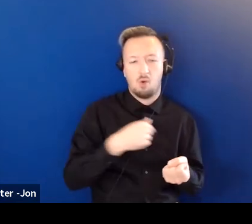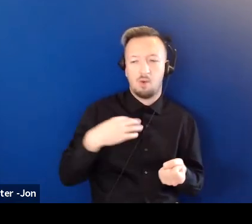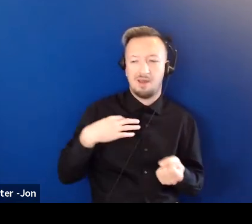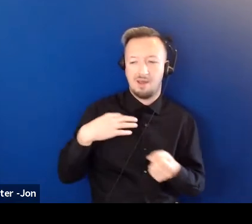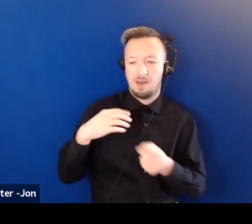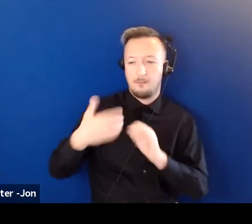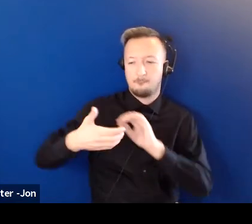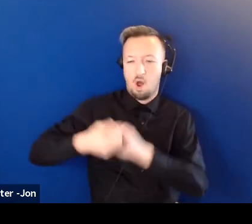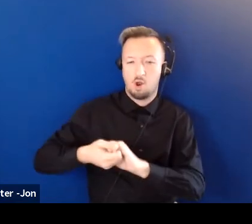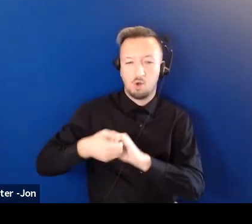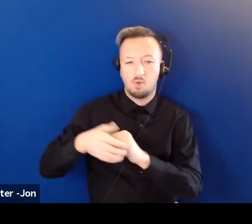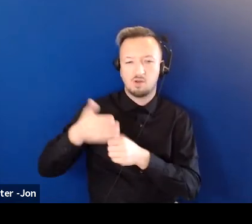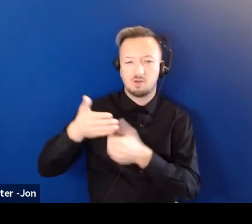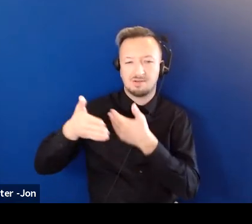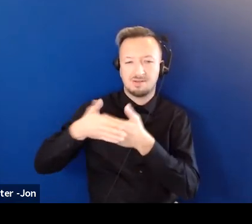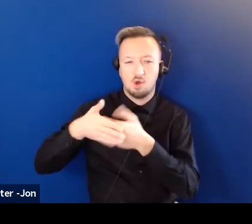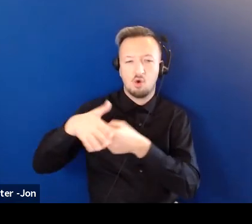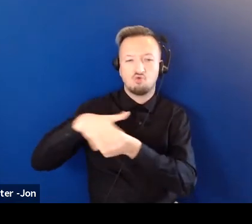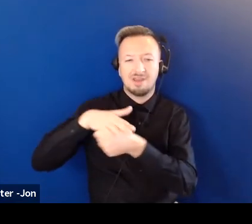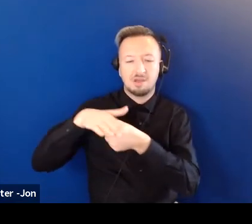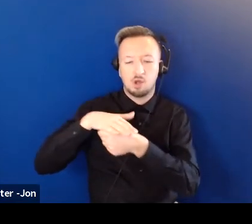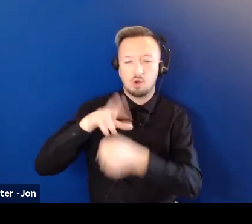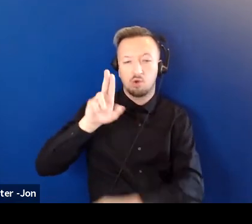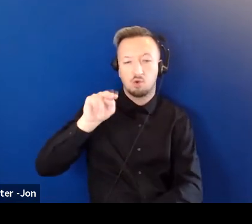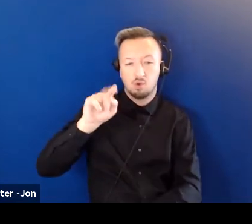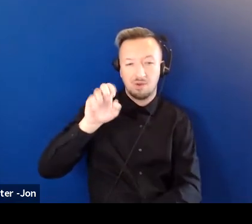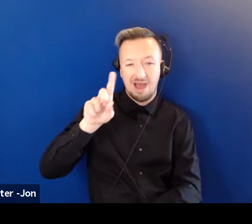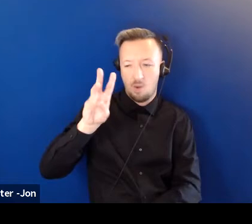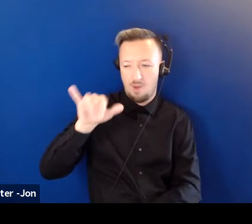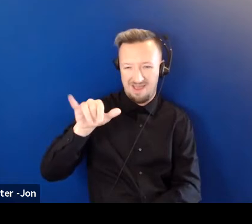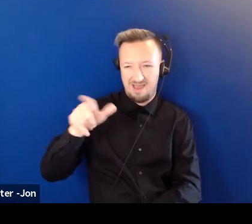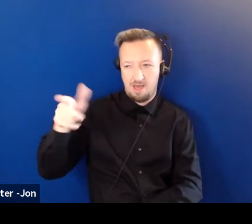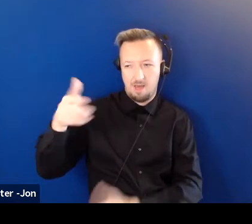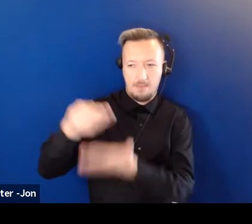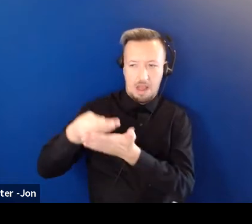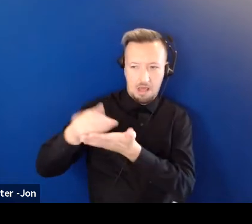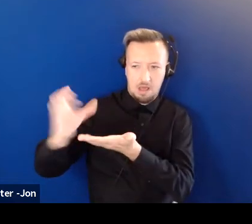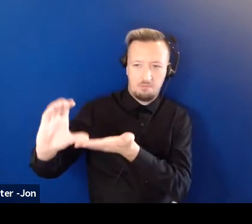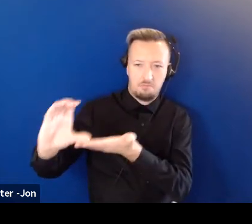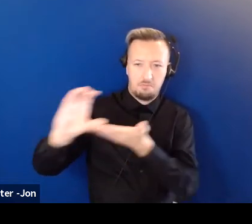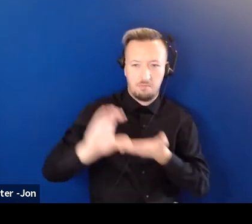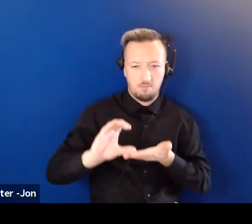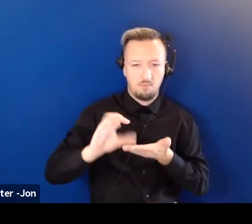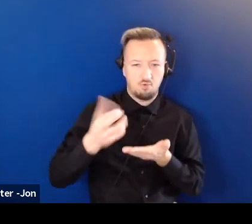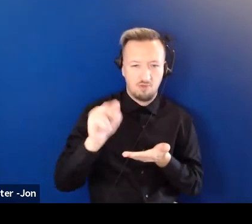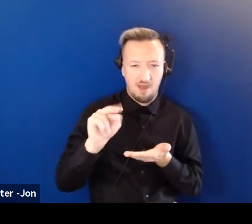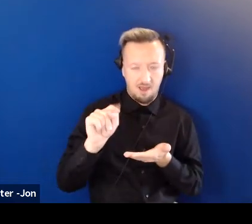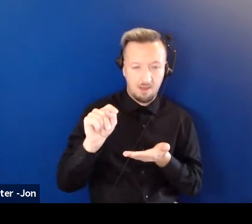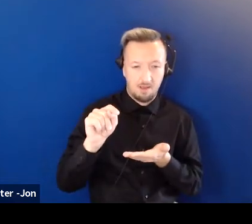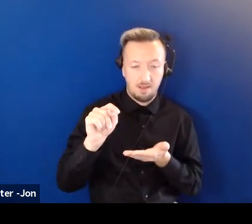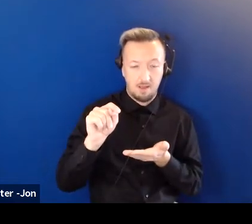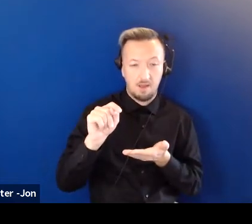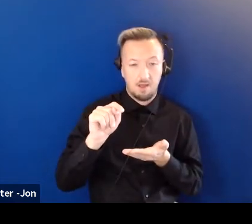Ways, a grant we had titled EQUIP for Future Success. And the original intent was to bring in our